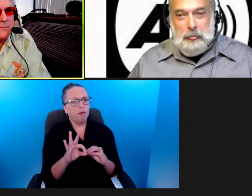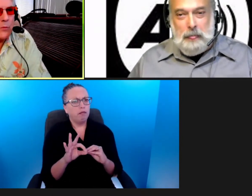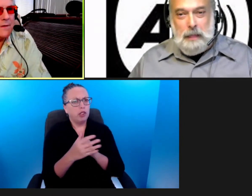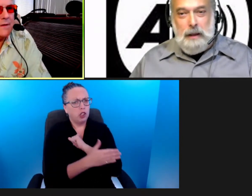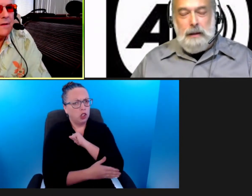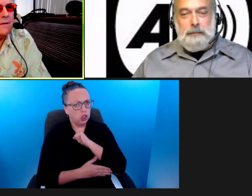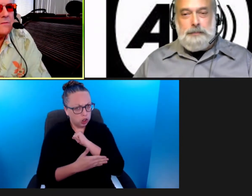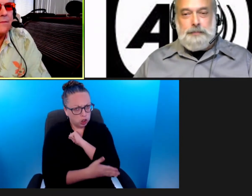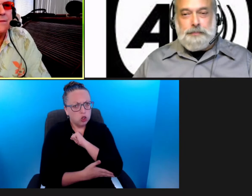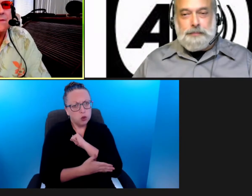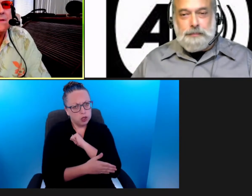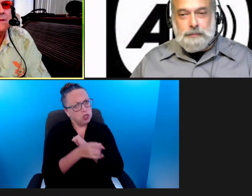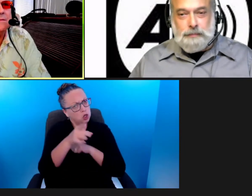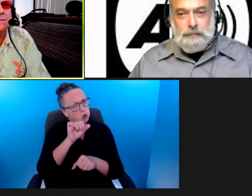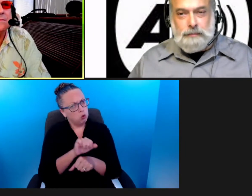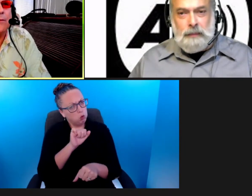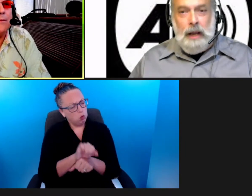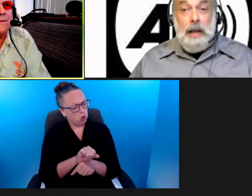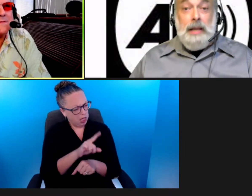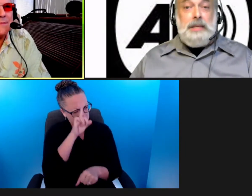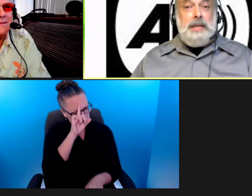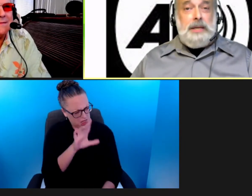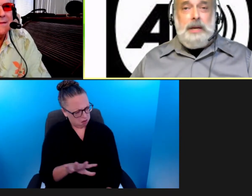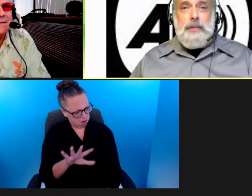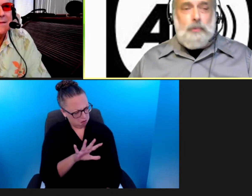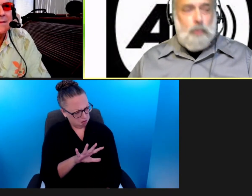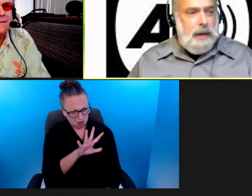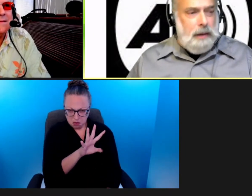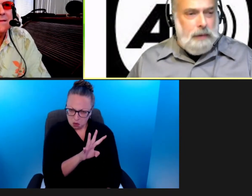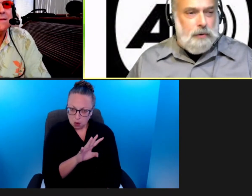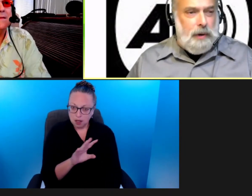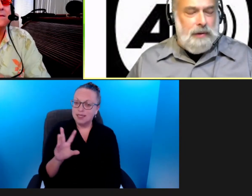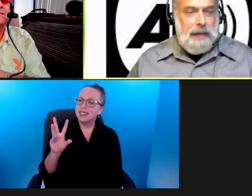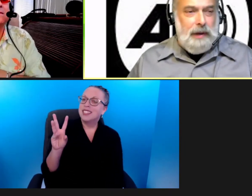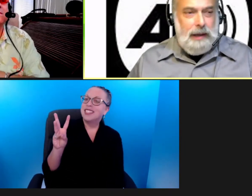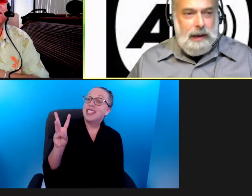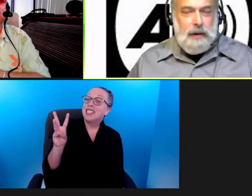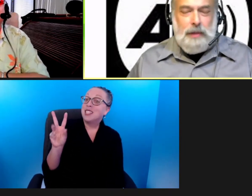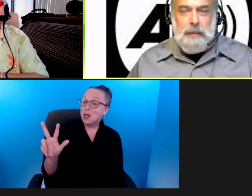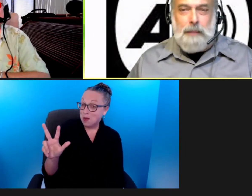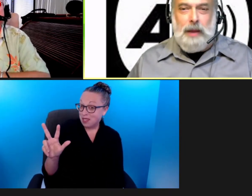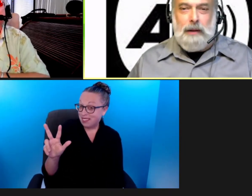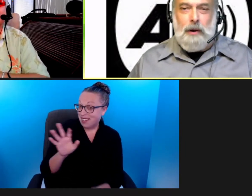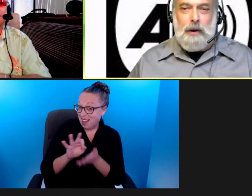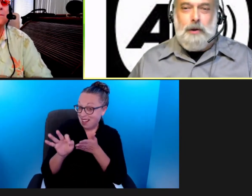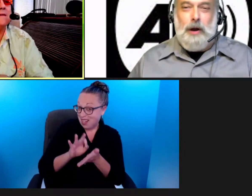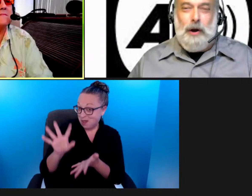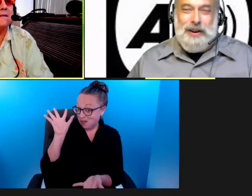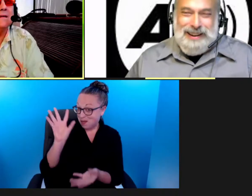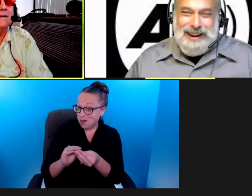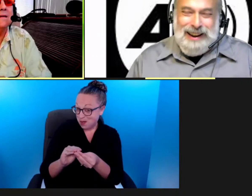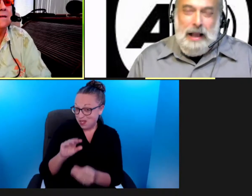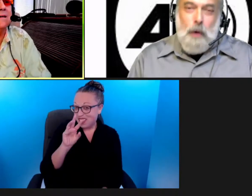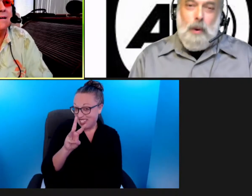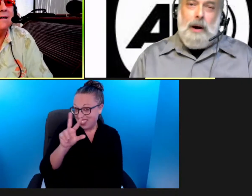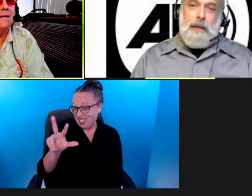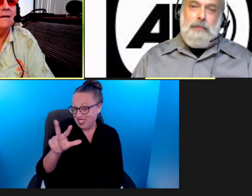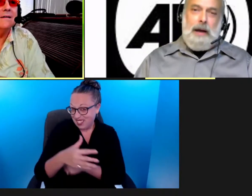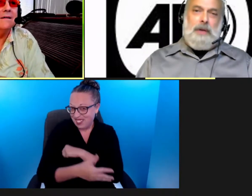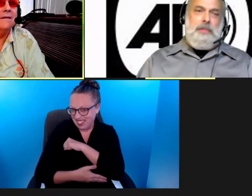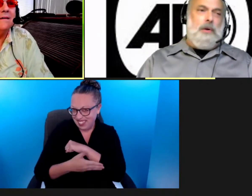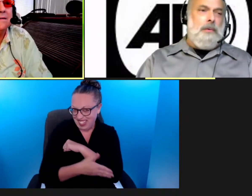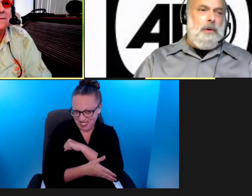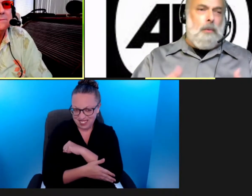countries you've worked in, it's what, 54 or something? 63 countries, I think. I counted them up not long ago, Amazing. where